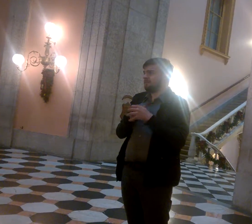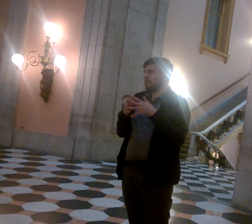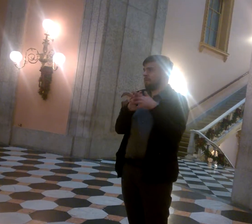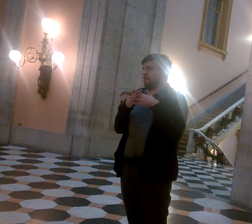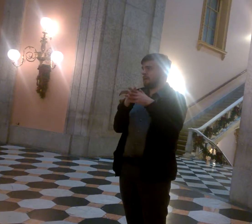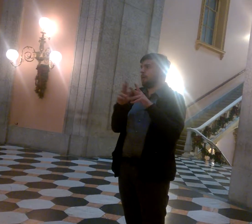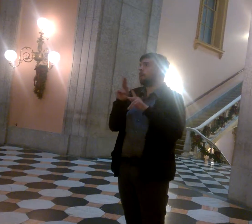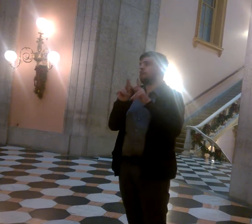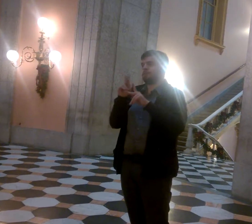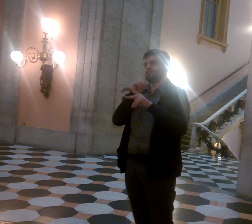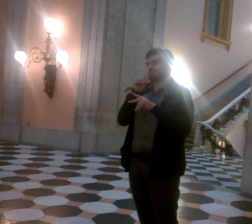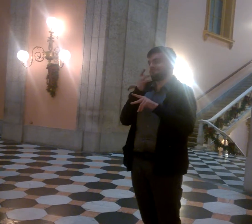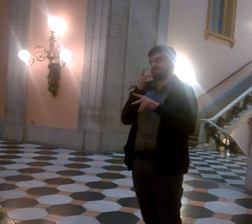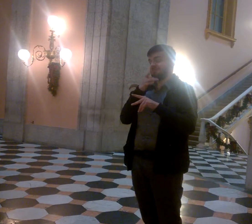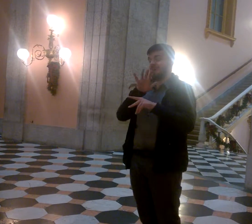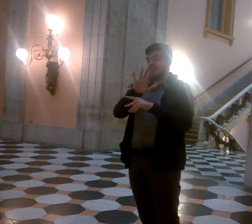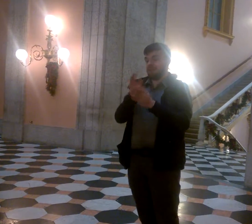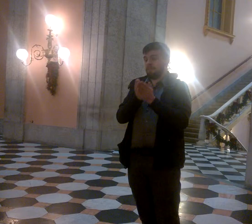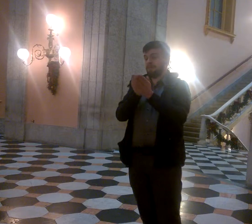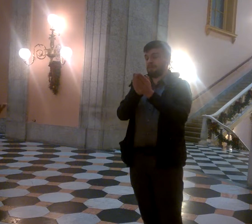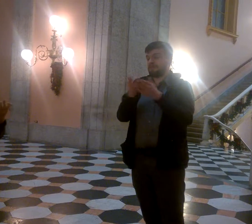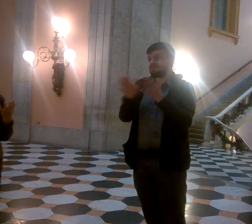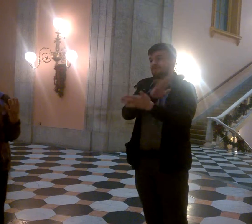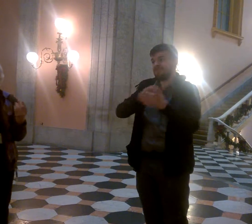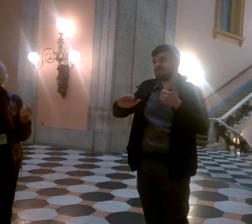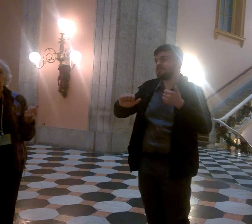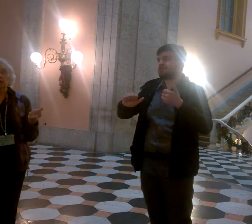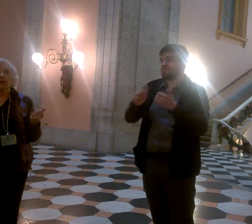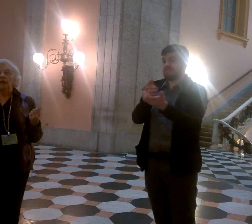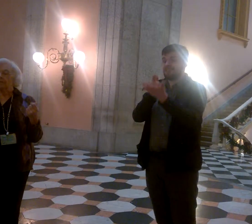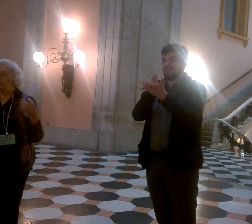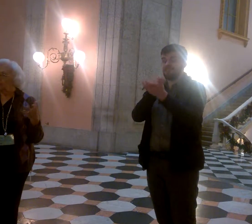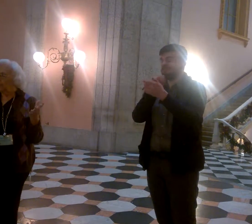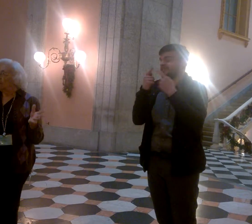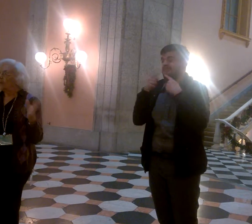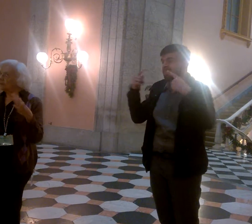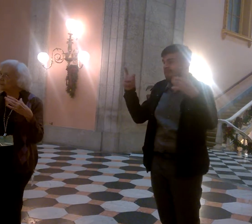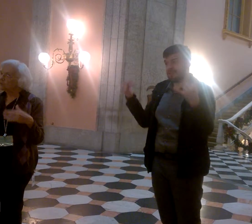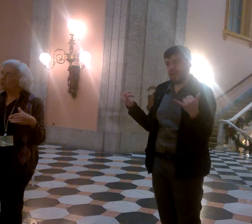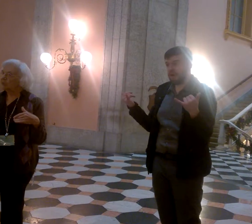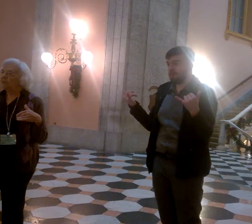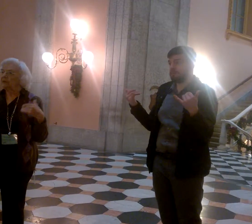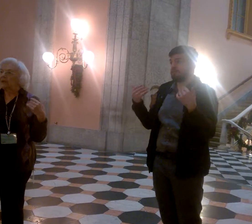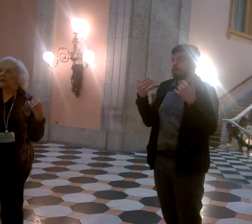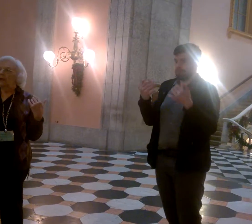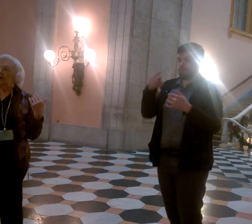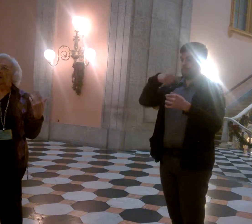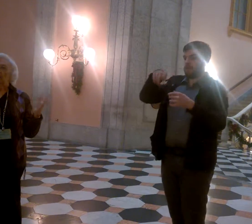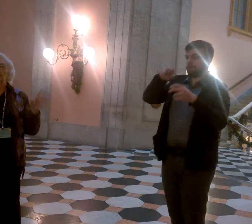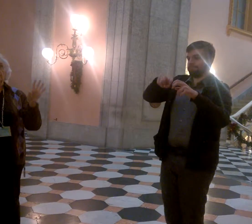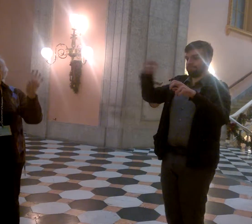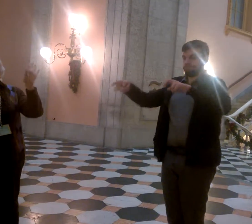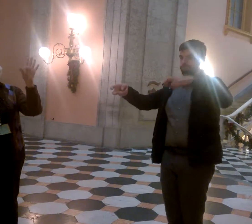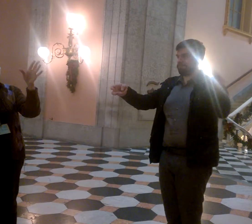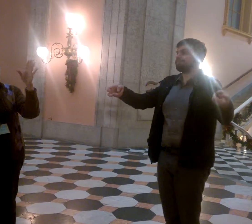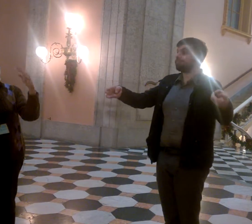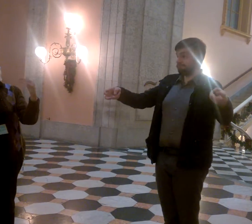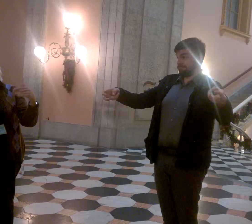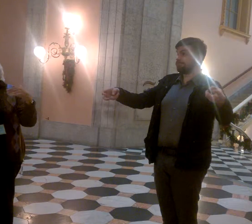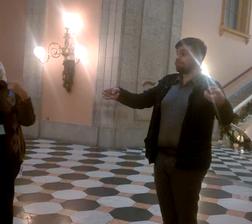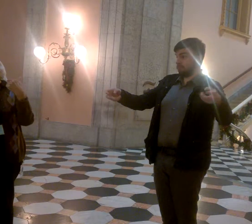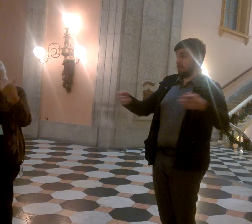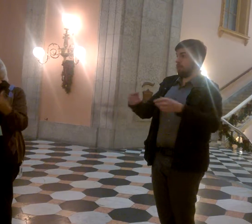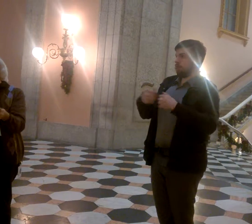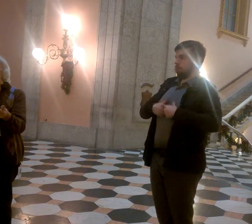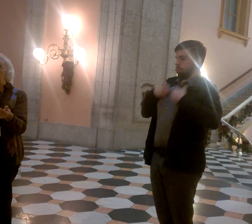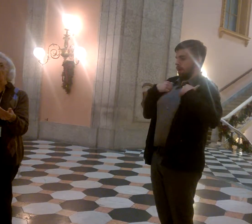Perry's ship had been damaged. His ship, the guns were not working. So they abandoned ship, got in the